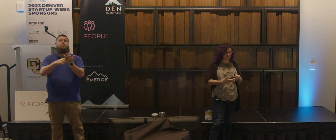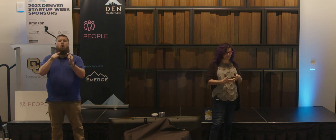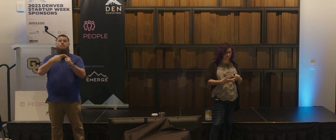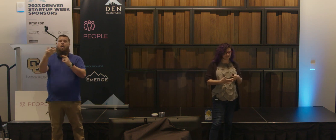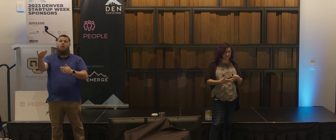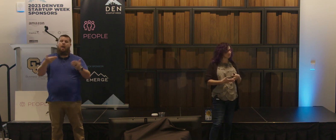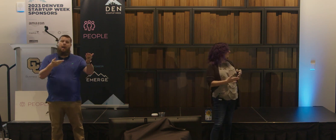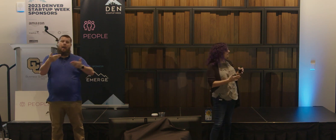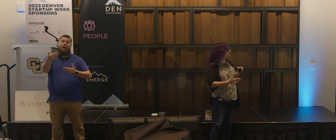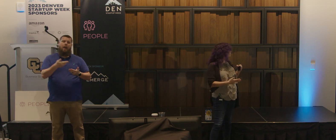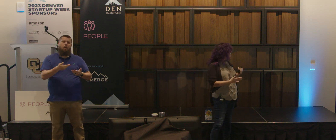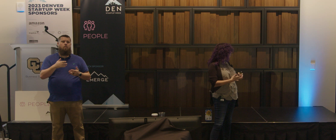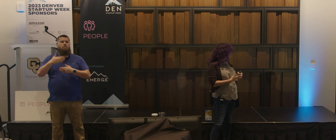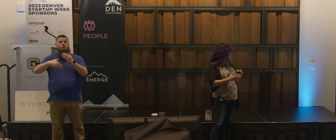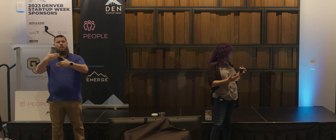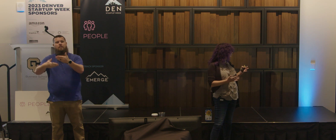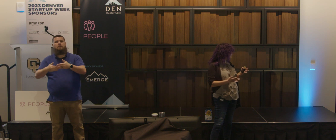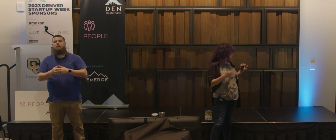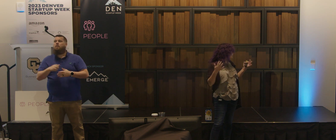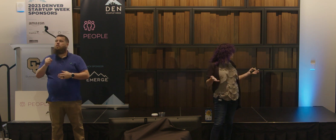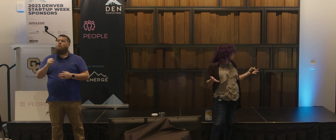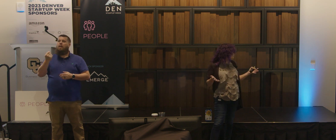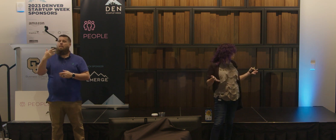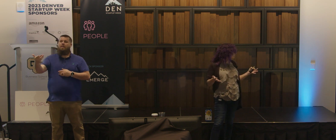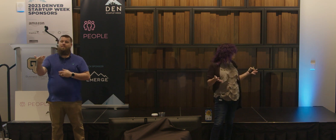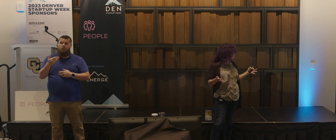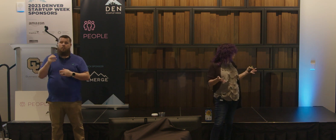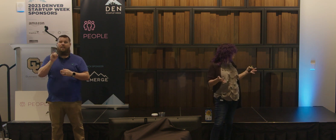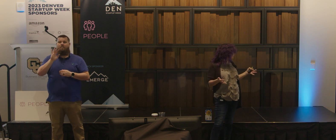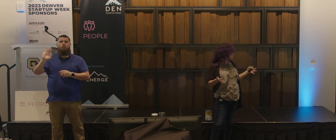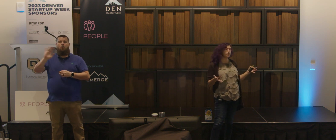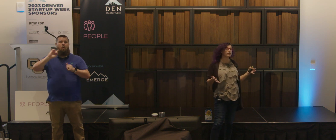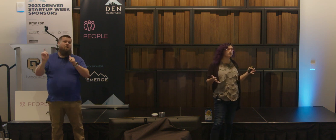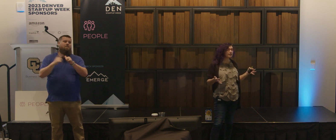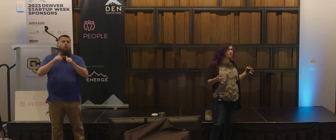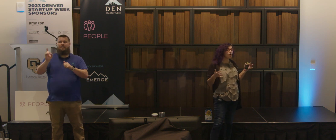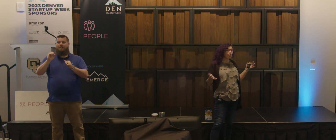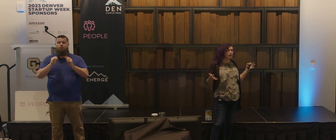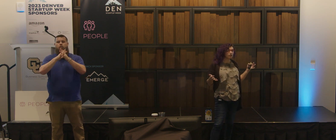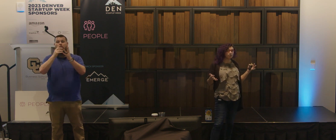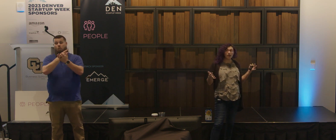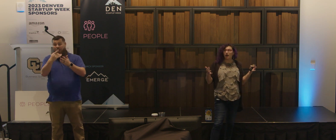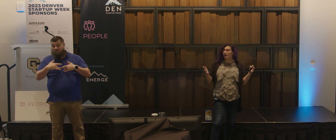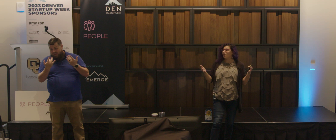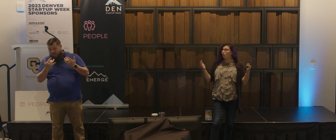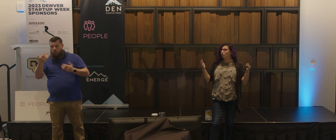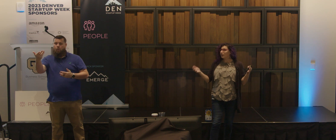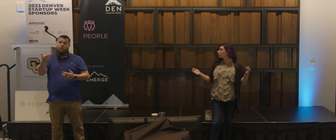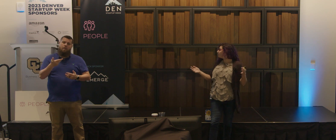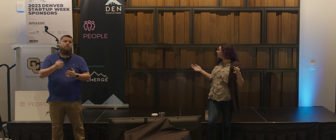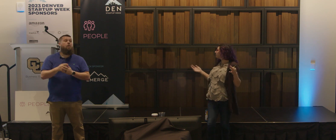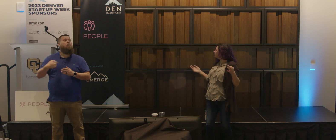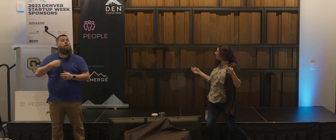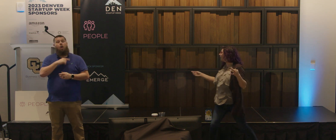hiring processes. And so a little bit of introduction. If this is your first Denver Startup Week event, welcome.